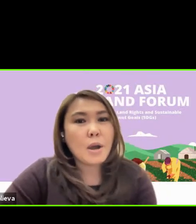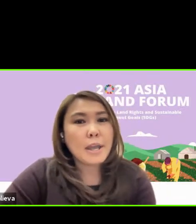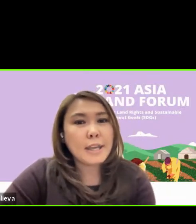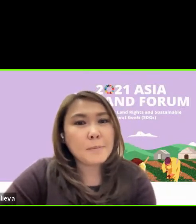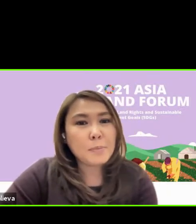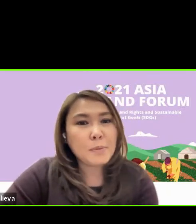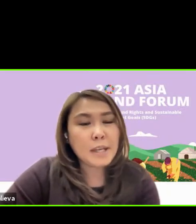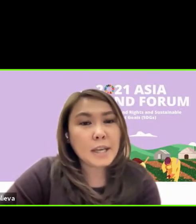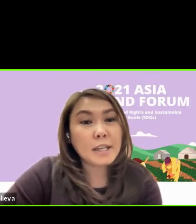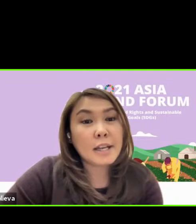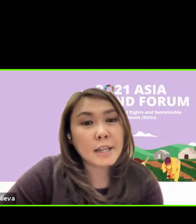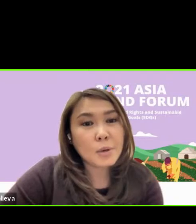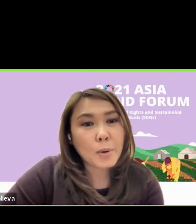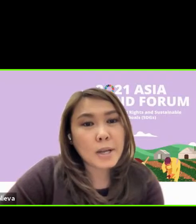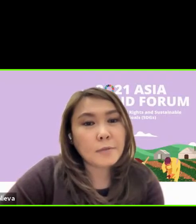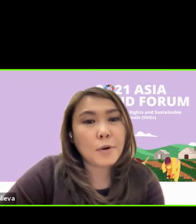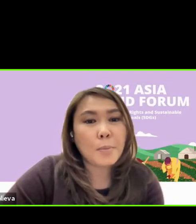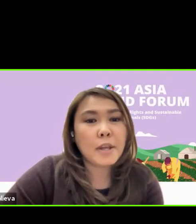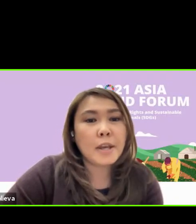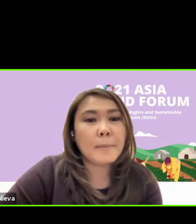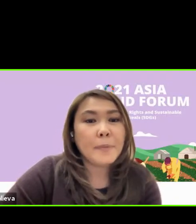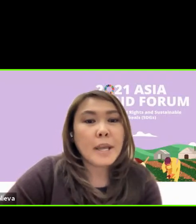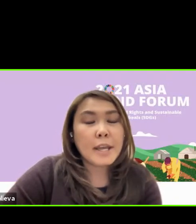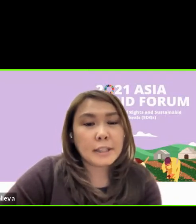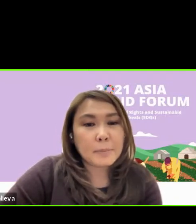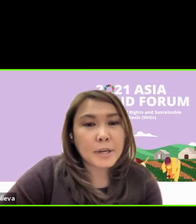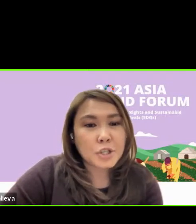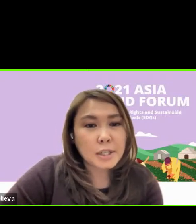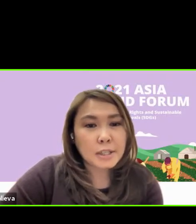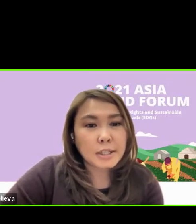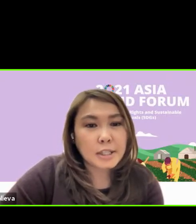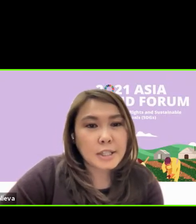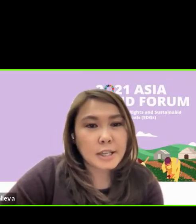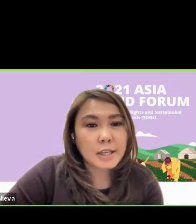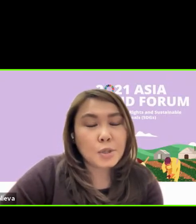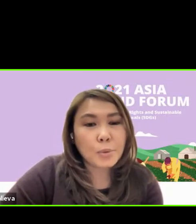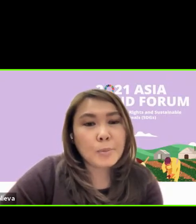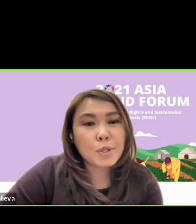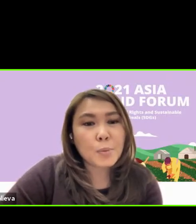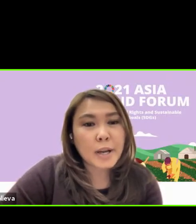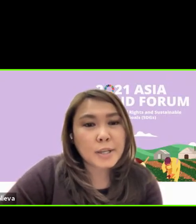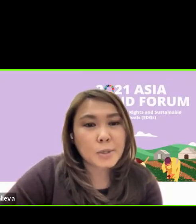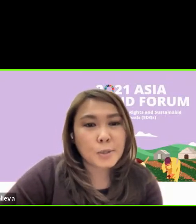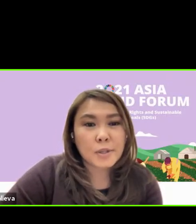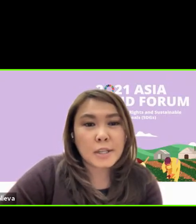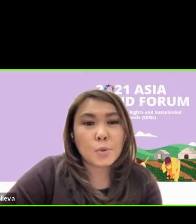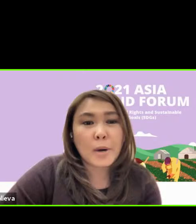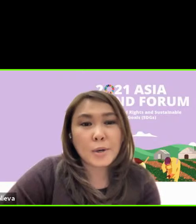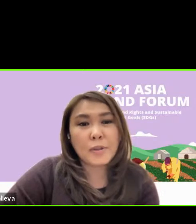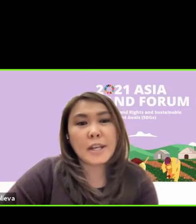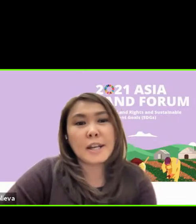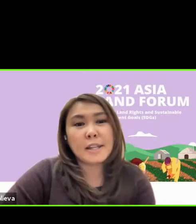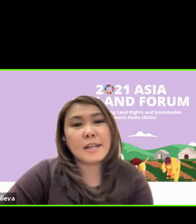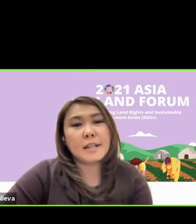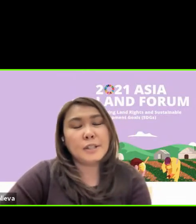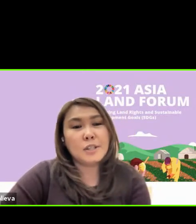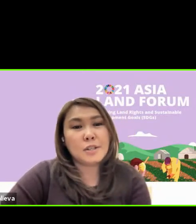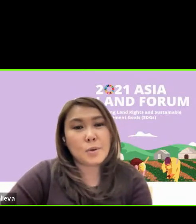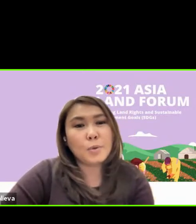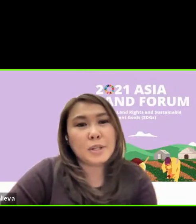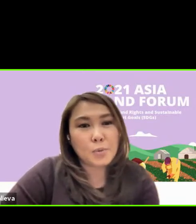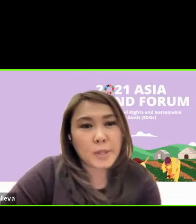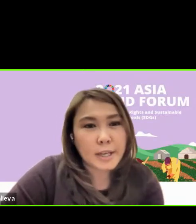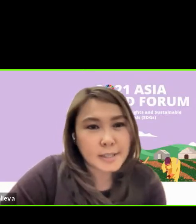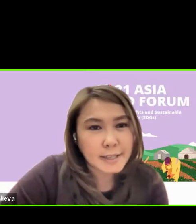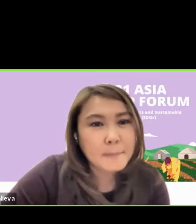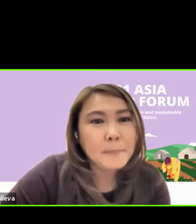from AIPP and another one from the Ekta Parishad in India. And you will be surprised also that one of the another young leader